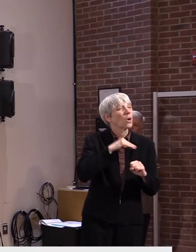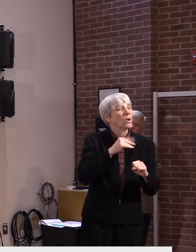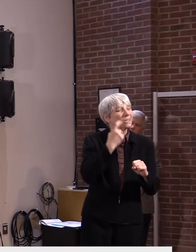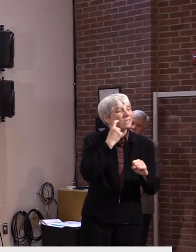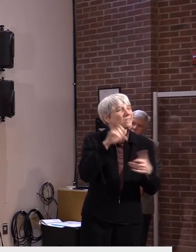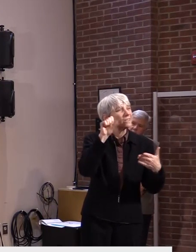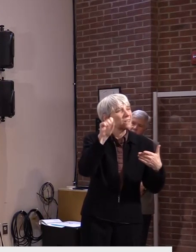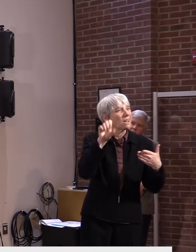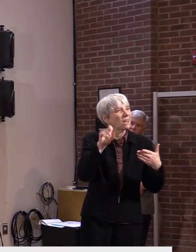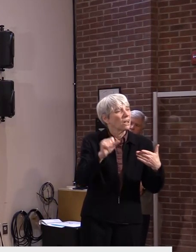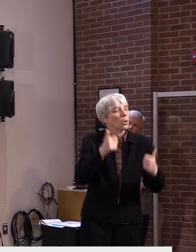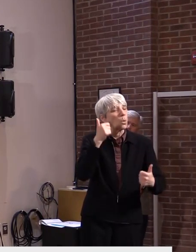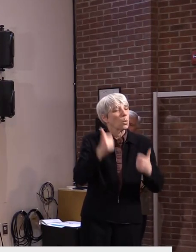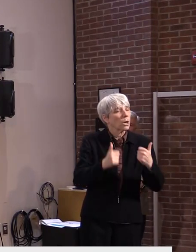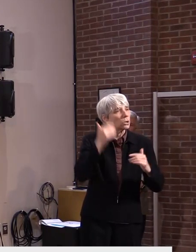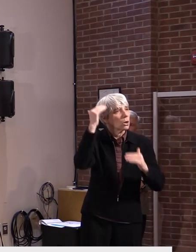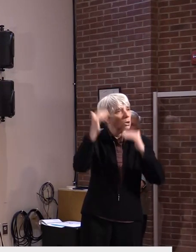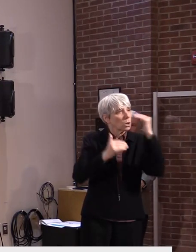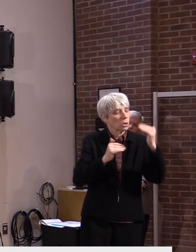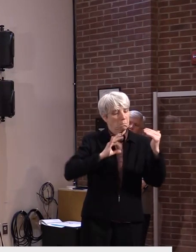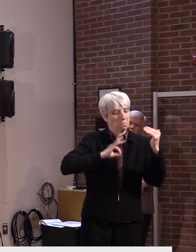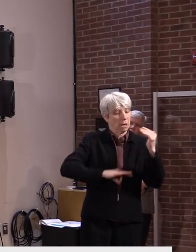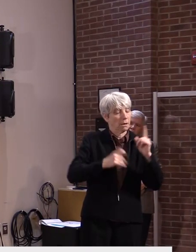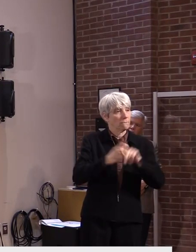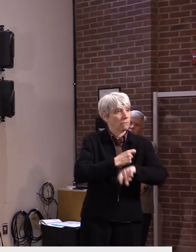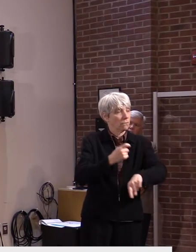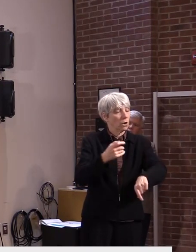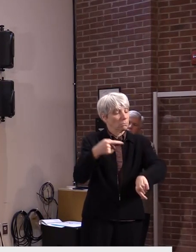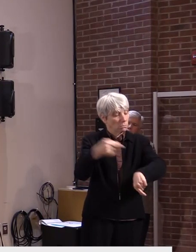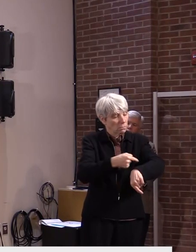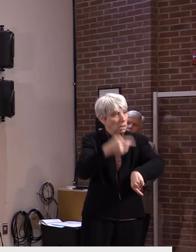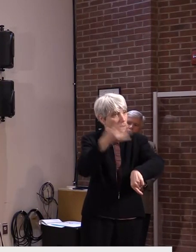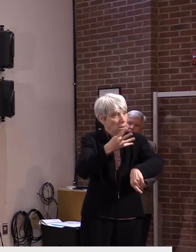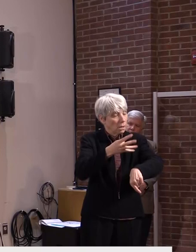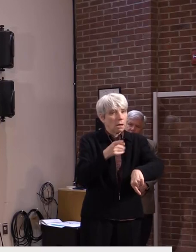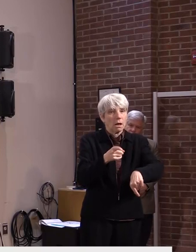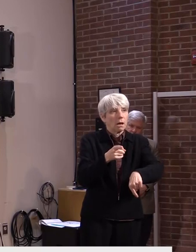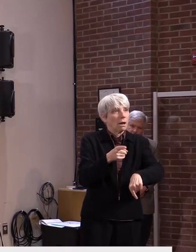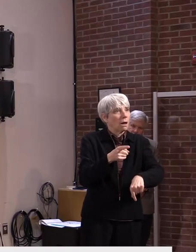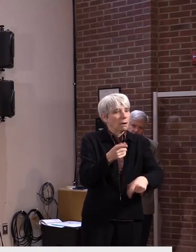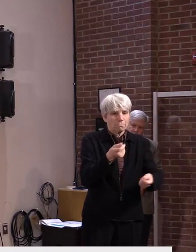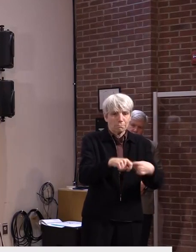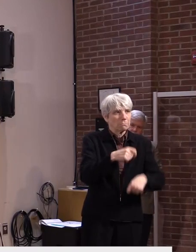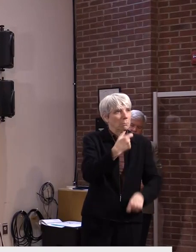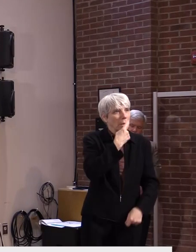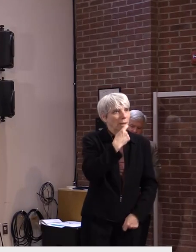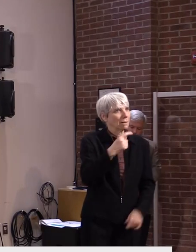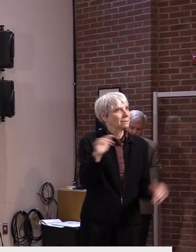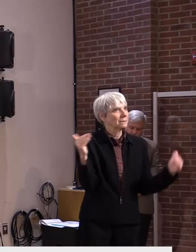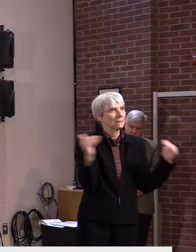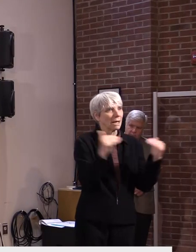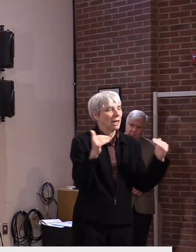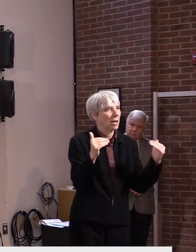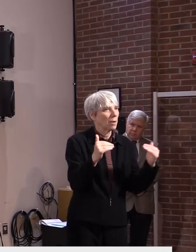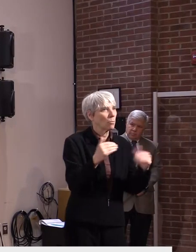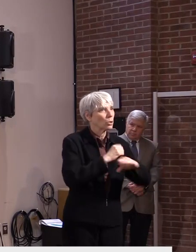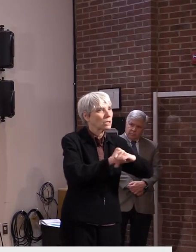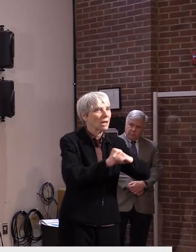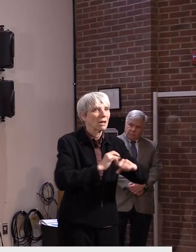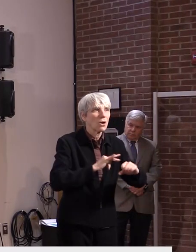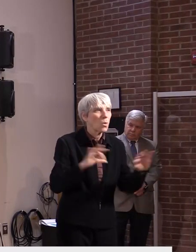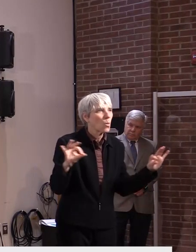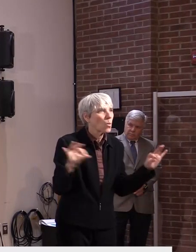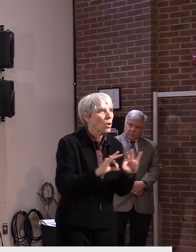monoclonal antibody treatment, but as a pill, much more user-friendly. Stay tuned for more news